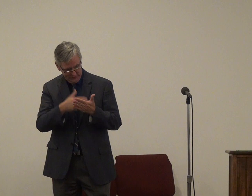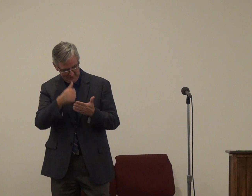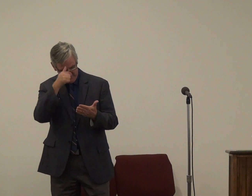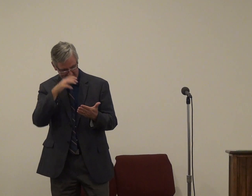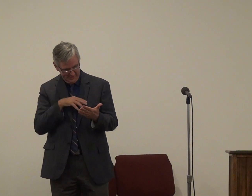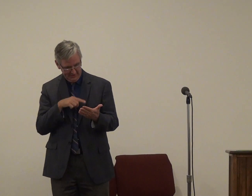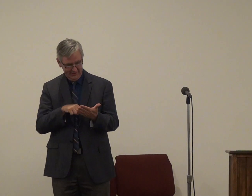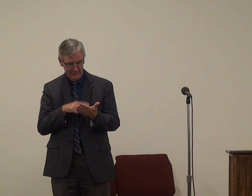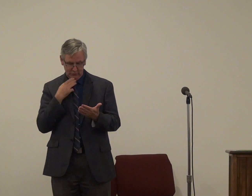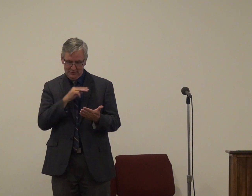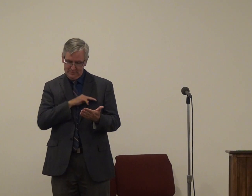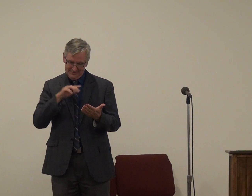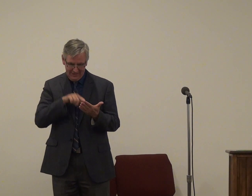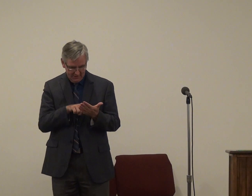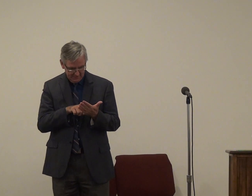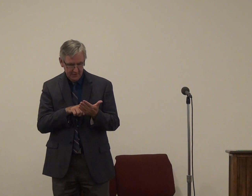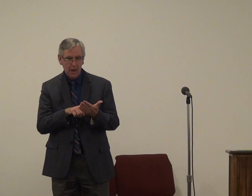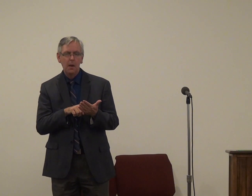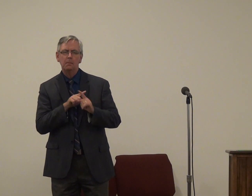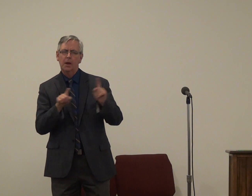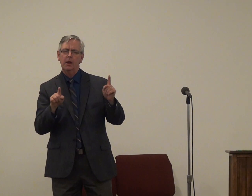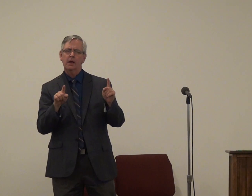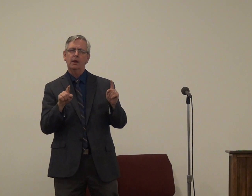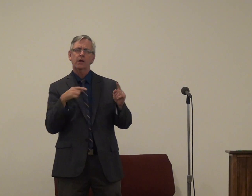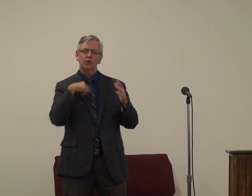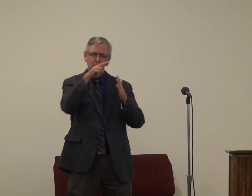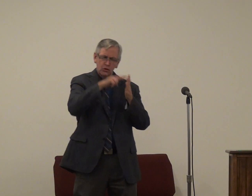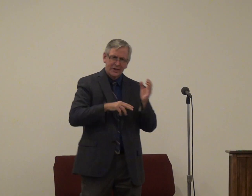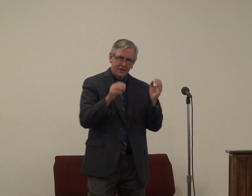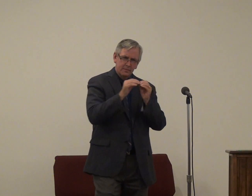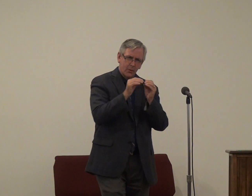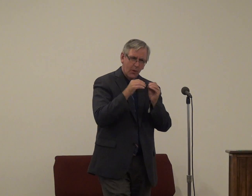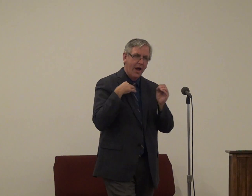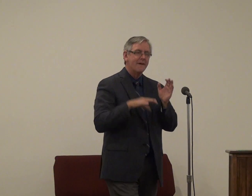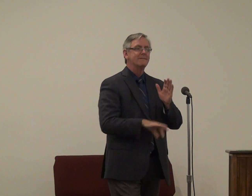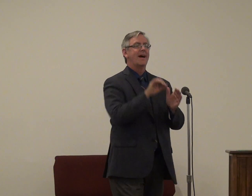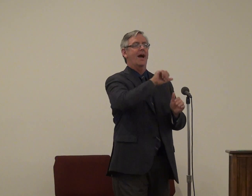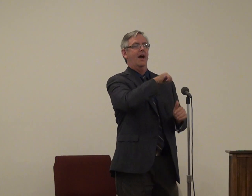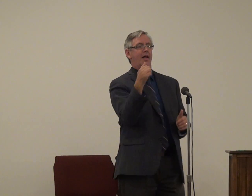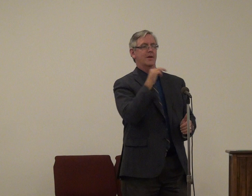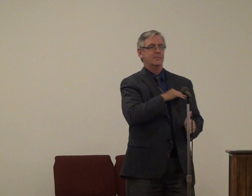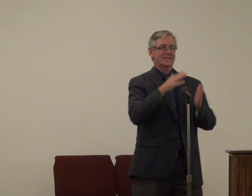I read that story and I thought, what a good missionary. And then I read some more and I found